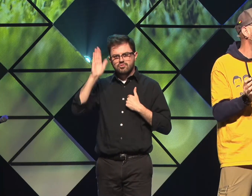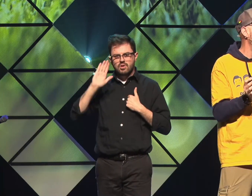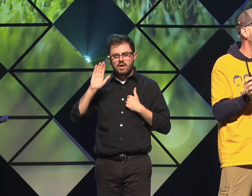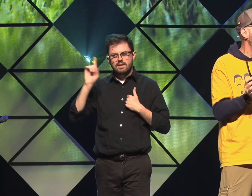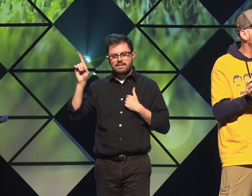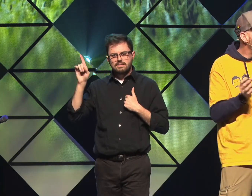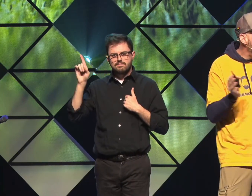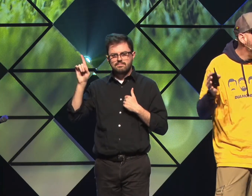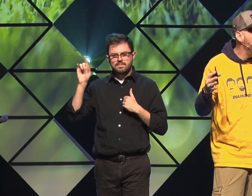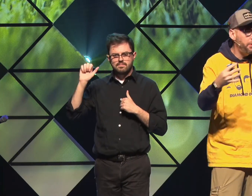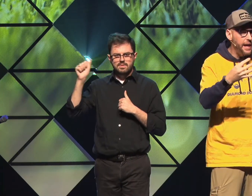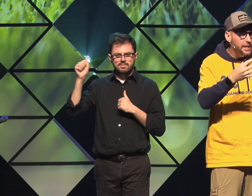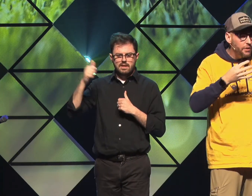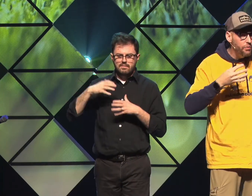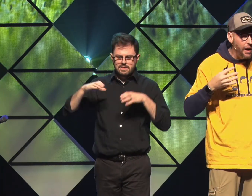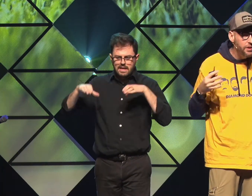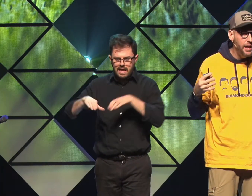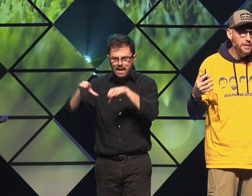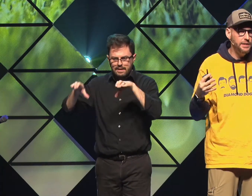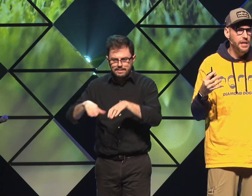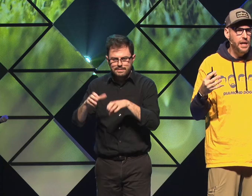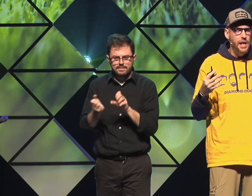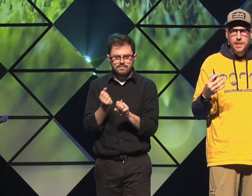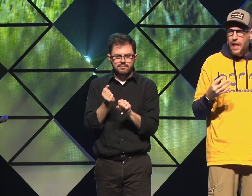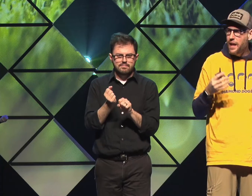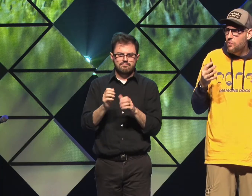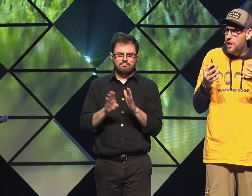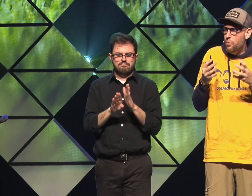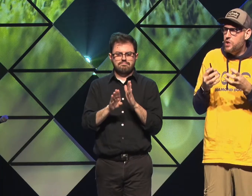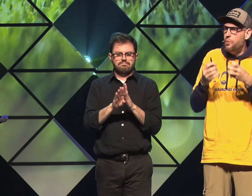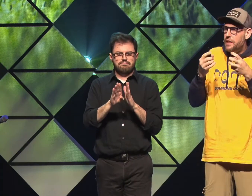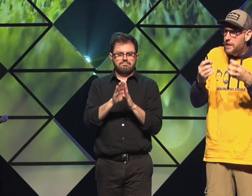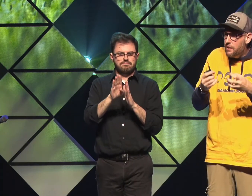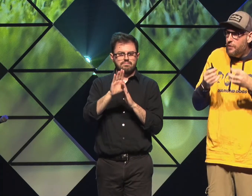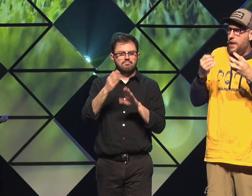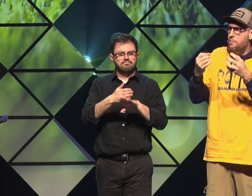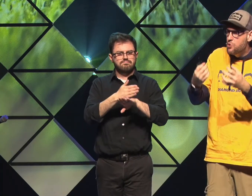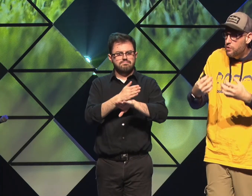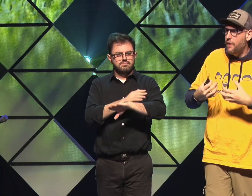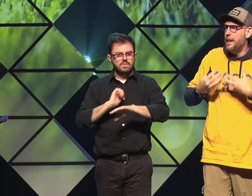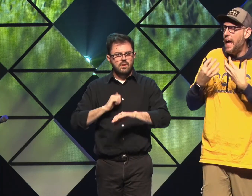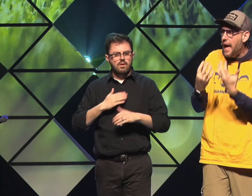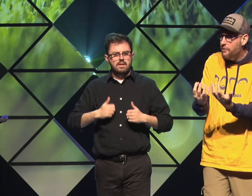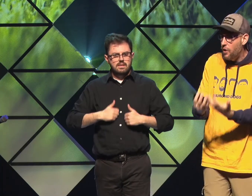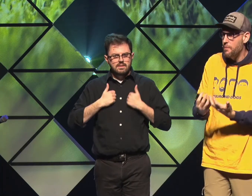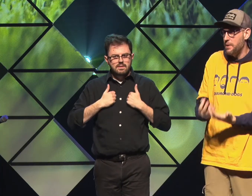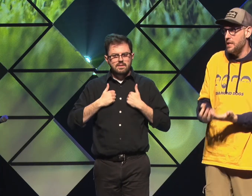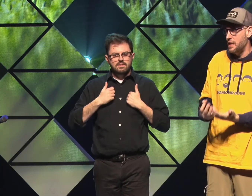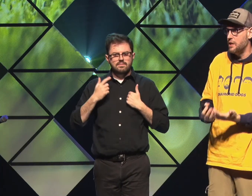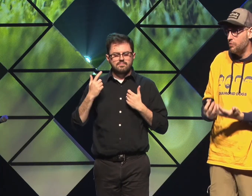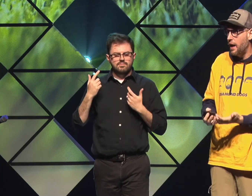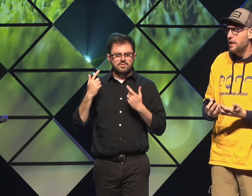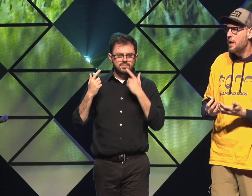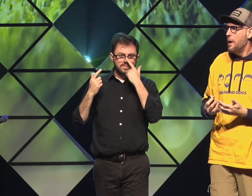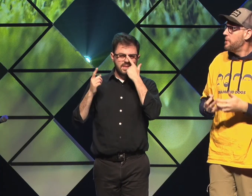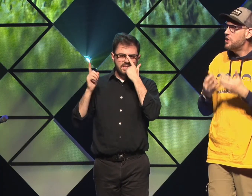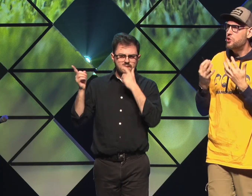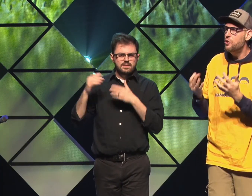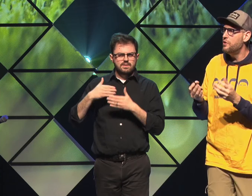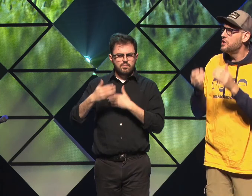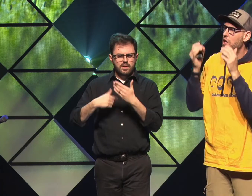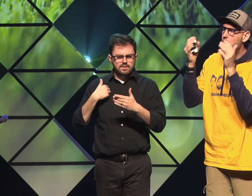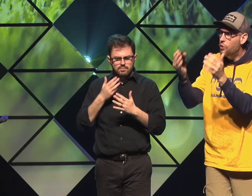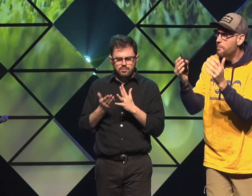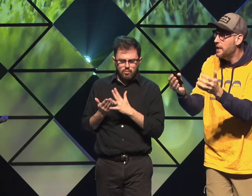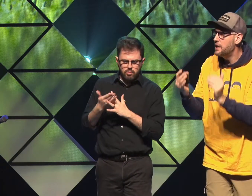itself that's taking place around us, that in which we live and move and have our being, right? But the